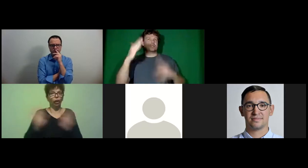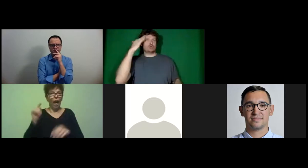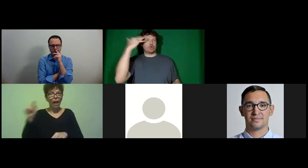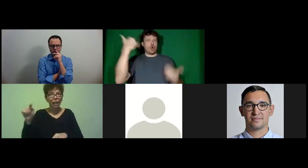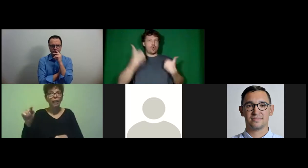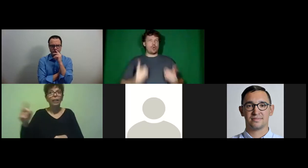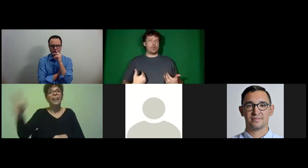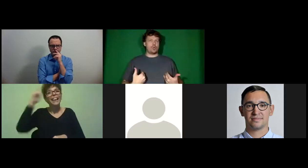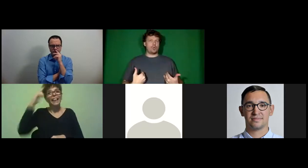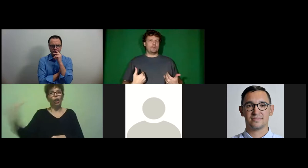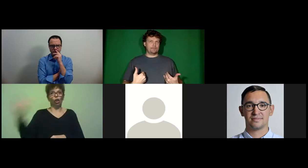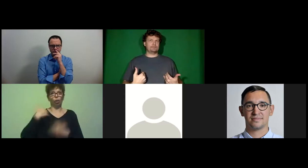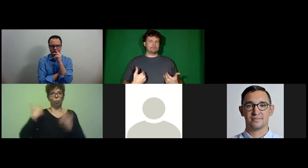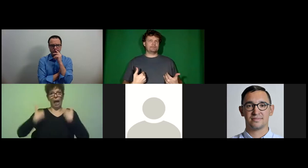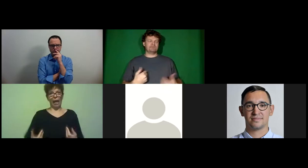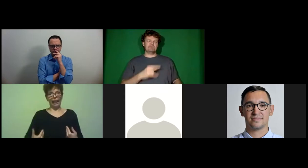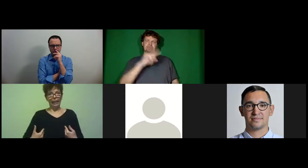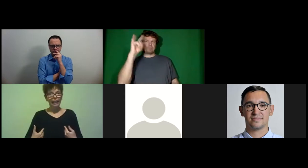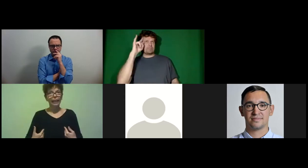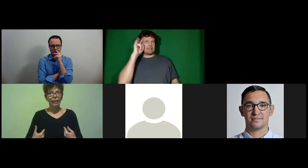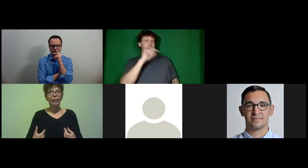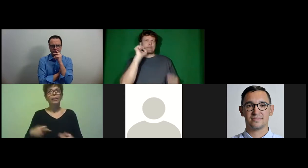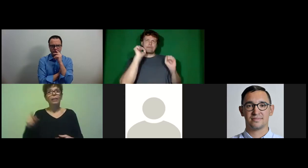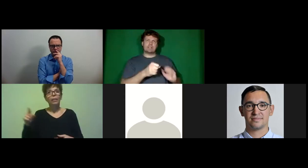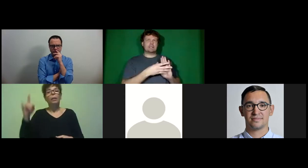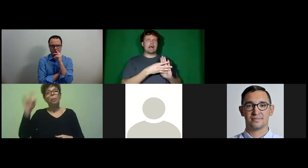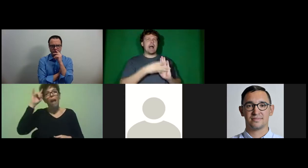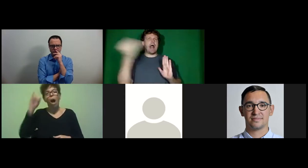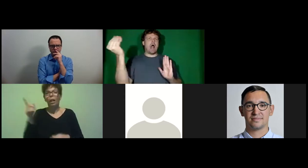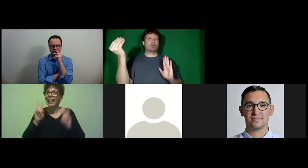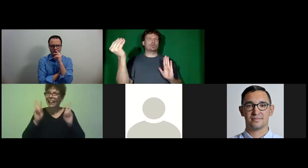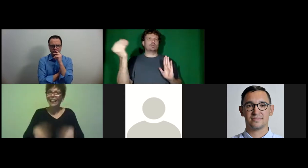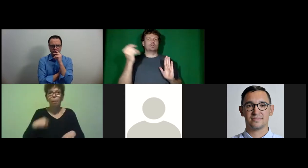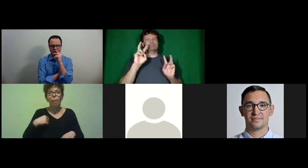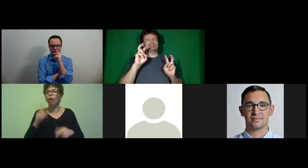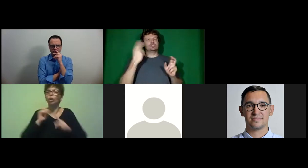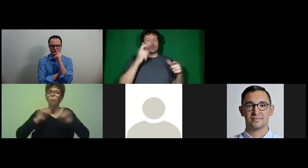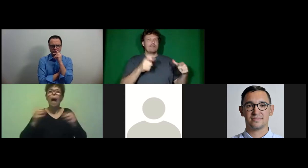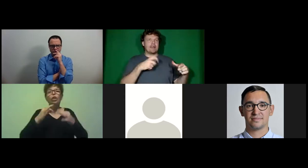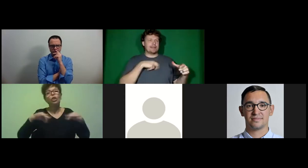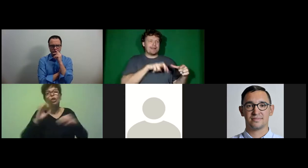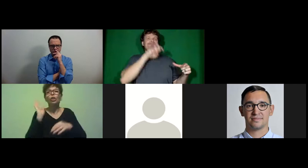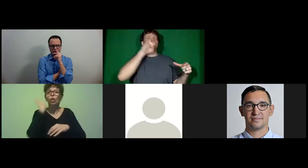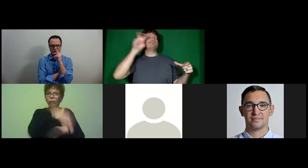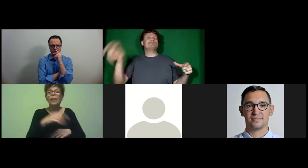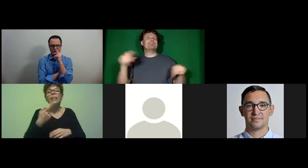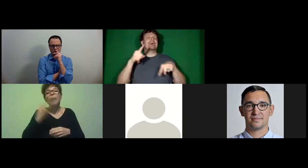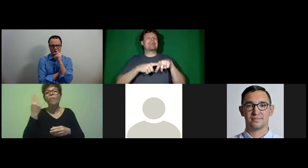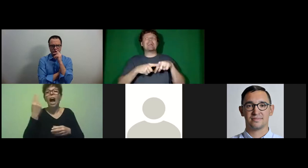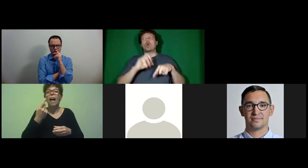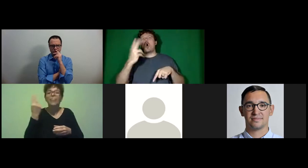So he was one of my previous player that I used to play with, and he knew that I had to get out of